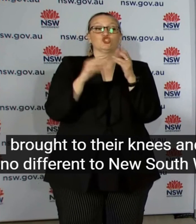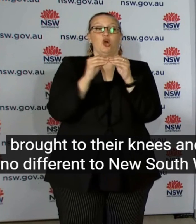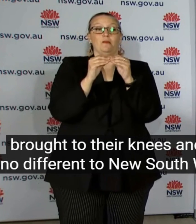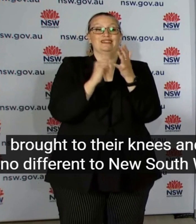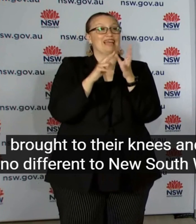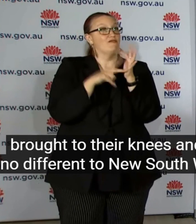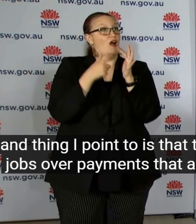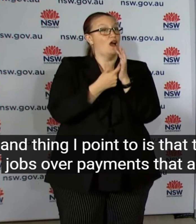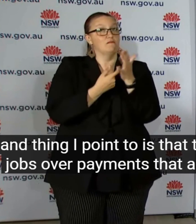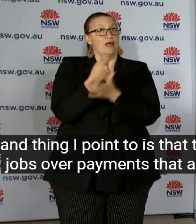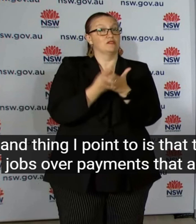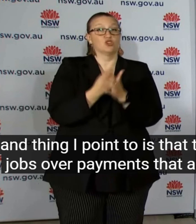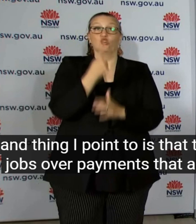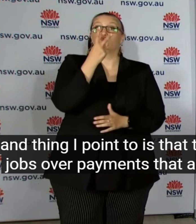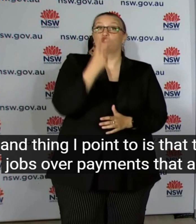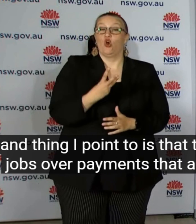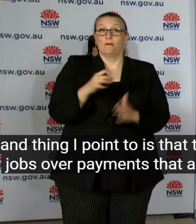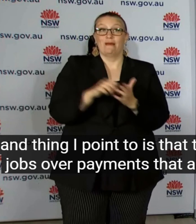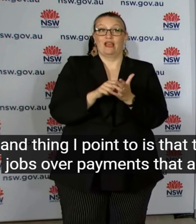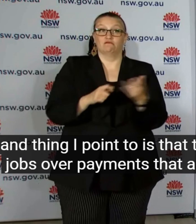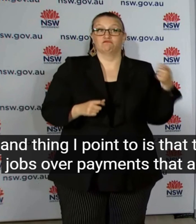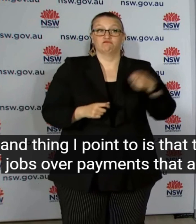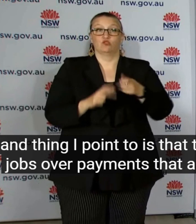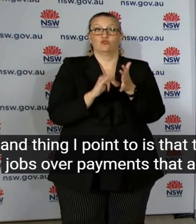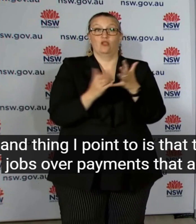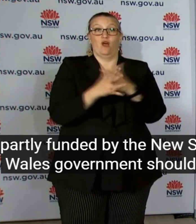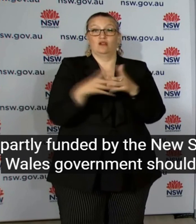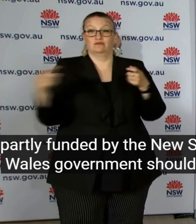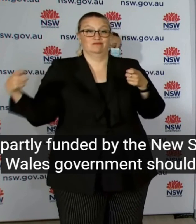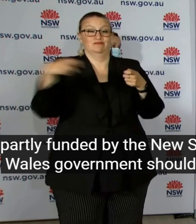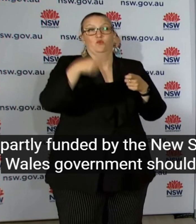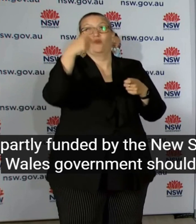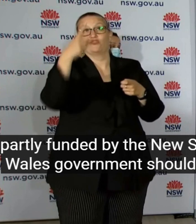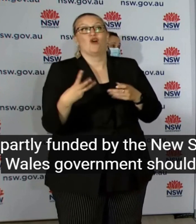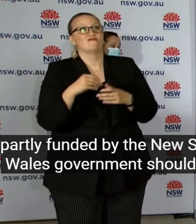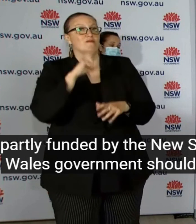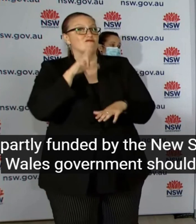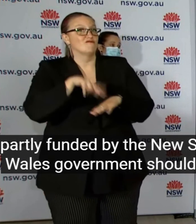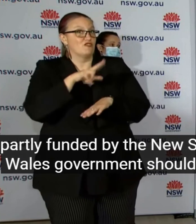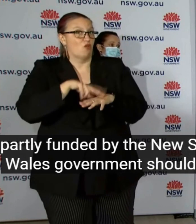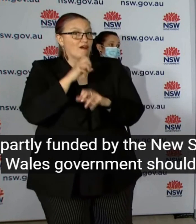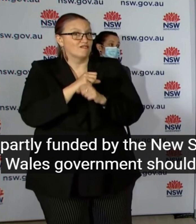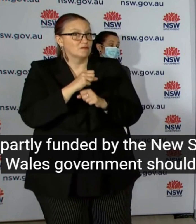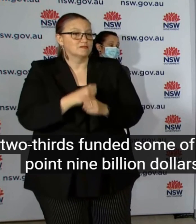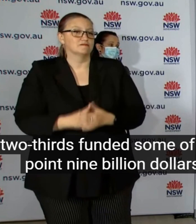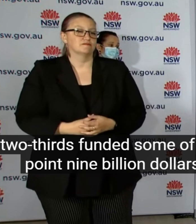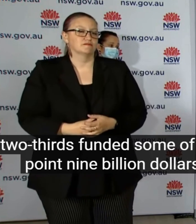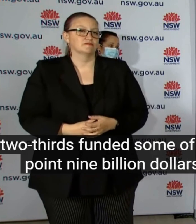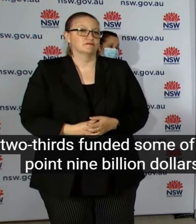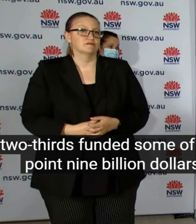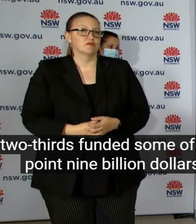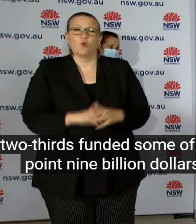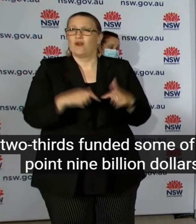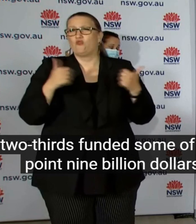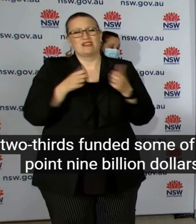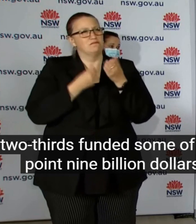say 2/3 funded, something like $8.9 billion of state funding has already gone into business support, another $3.5 billion from the federal government